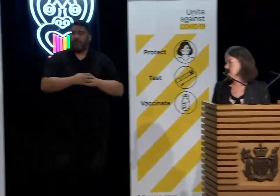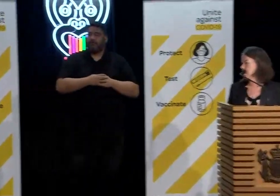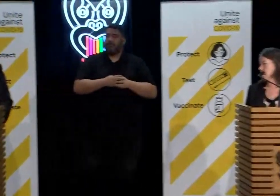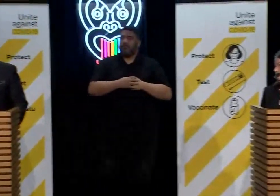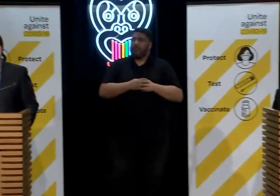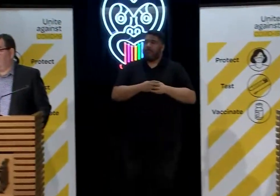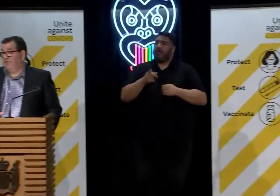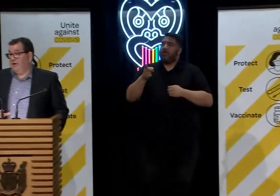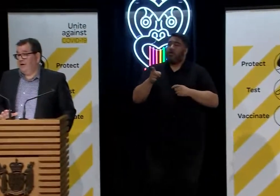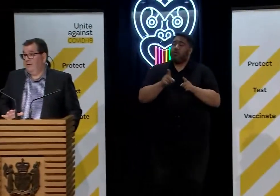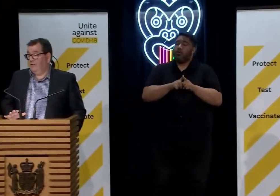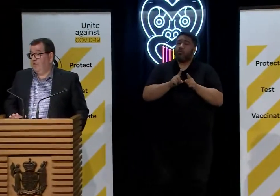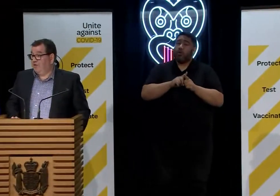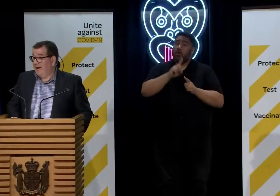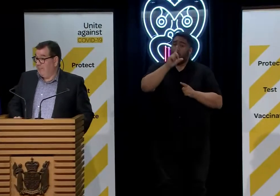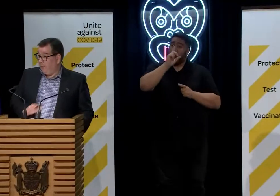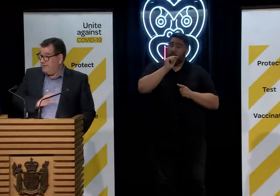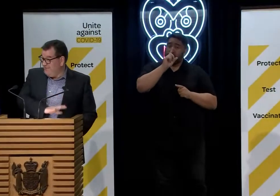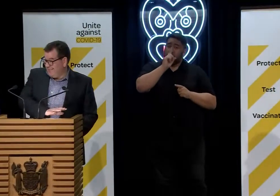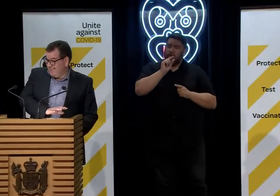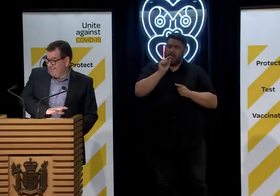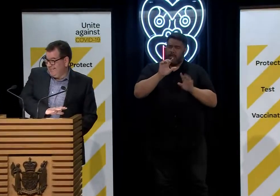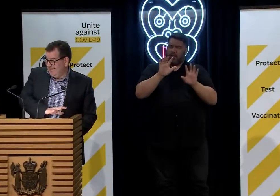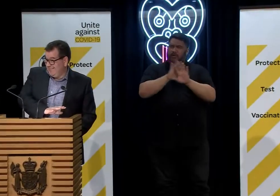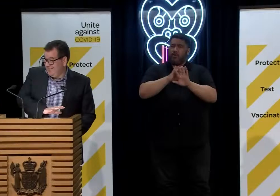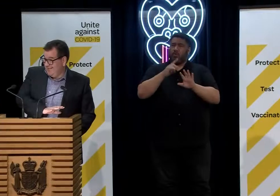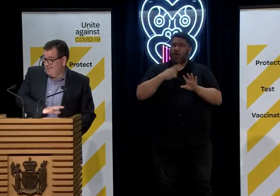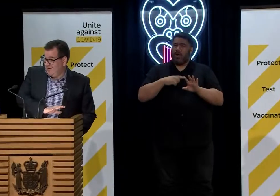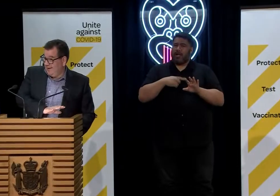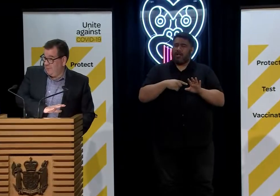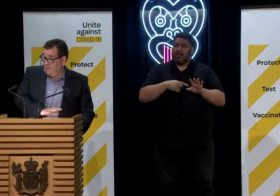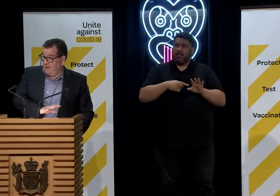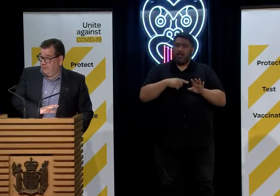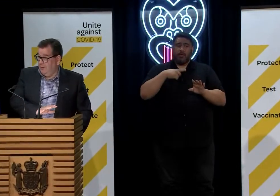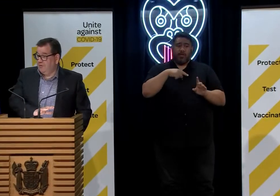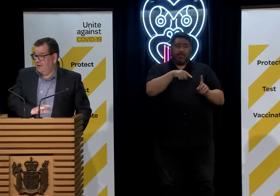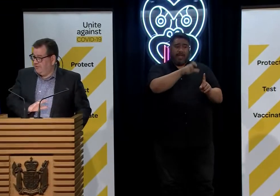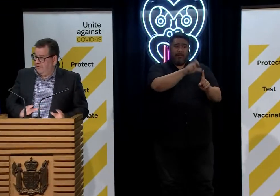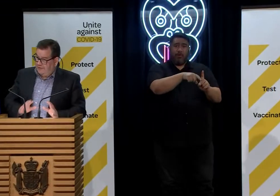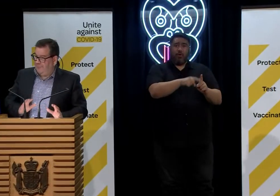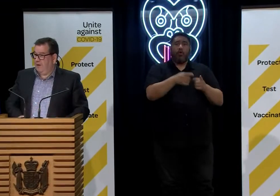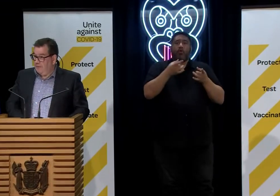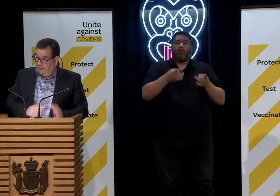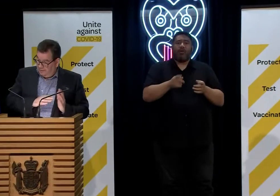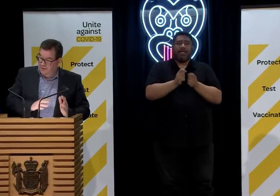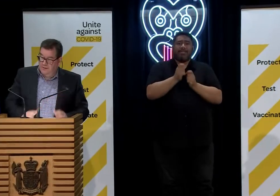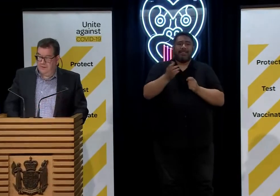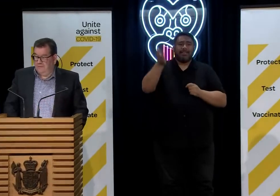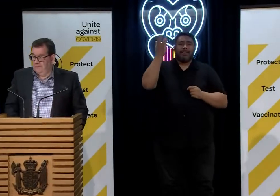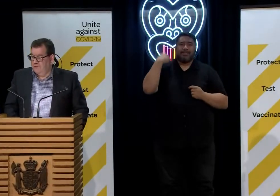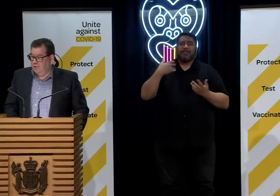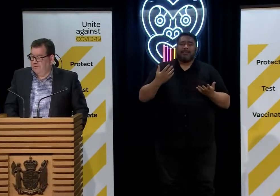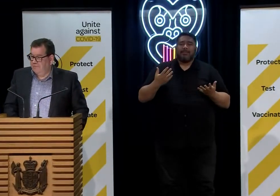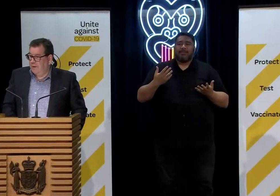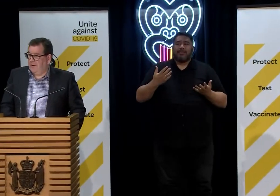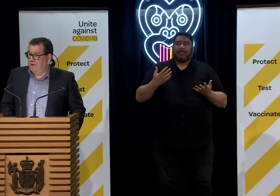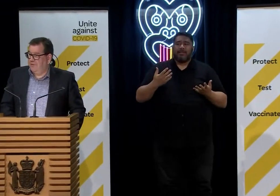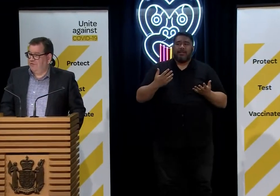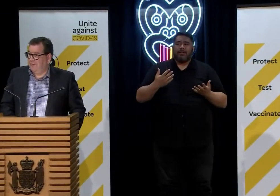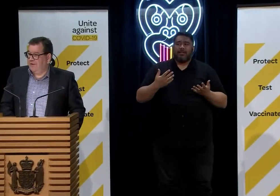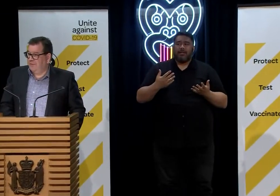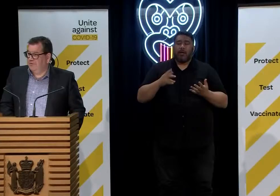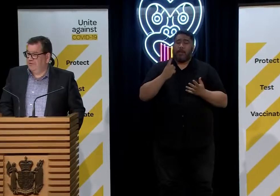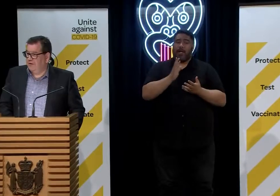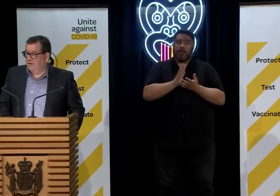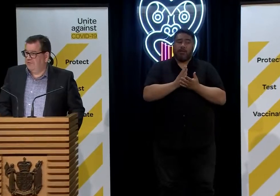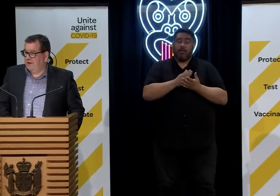confusion may have arisen there was that this person had previously tested earlier on, and so I think that might have been, but the Director of Public Health